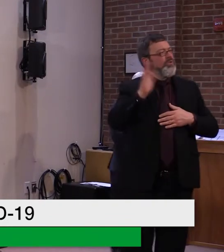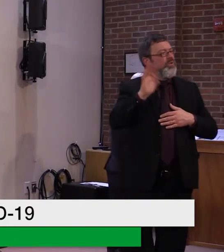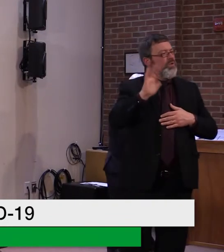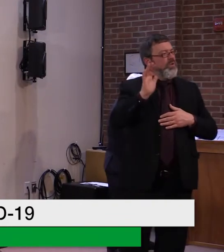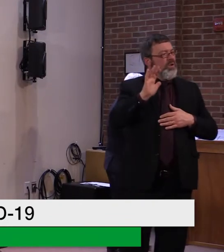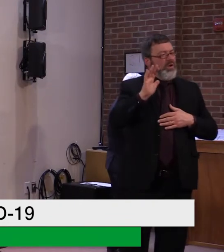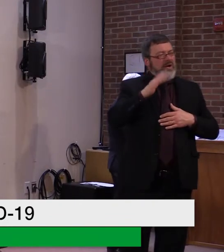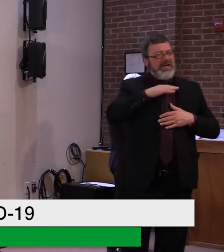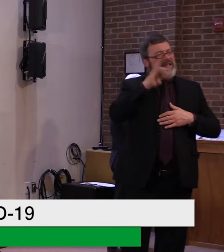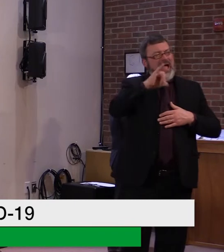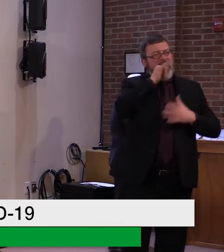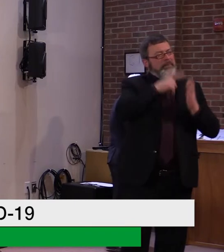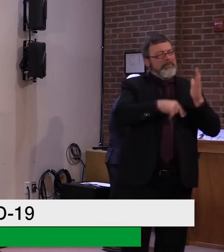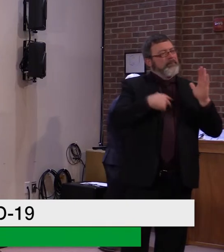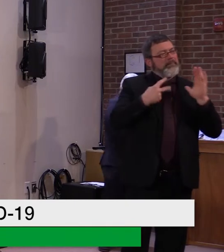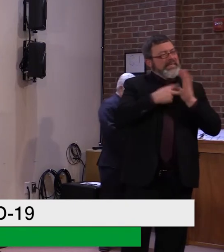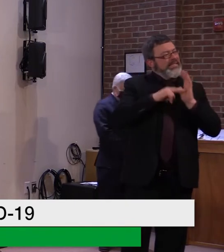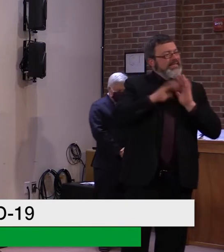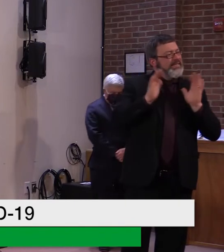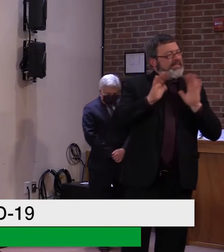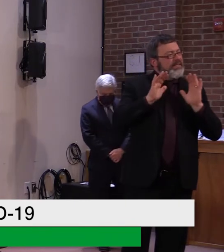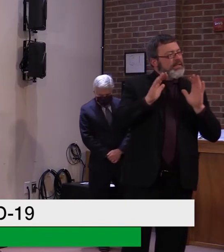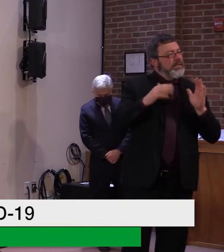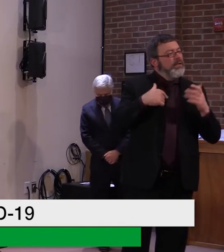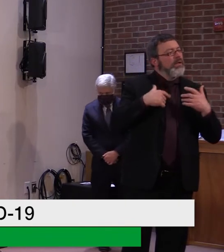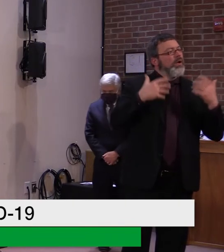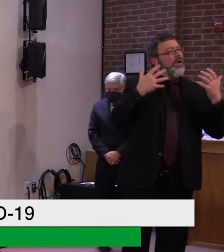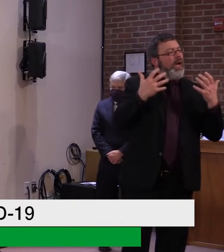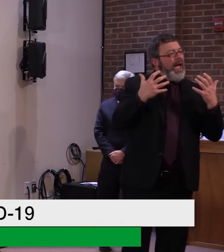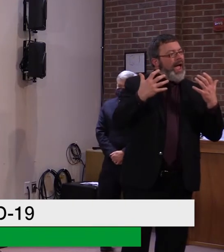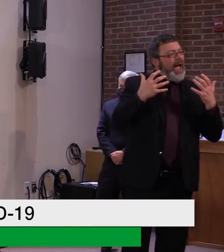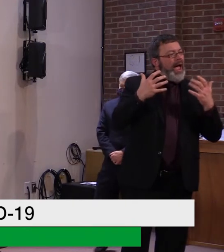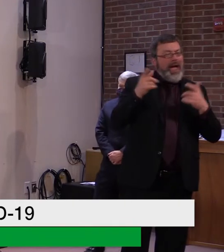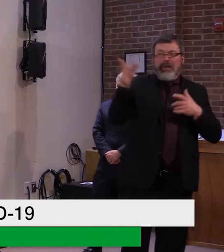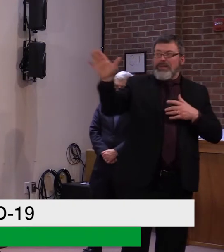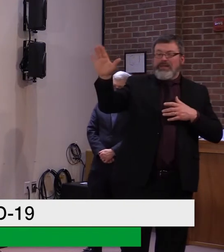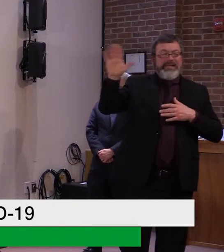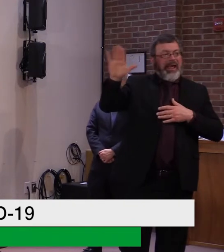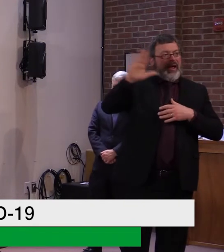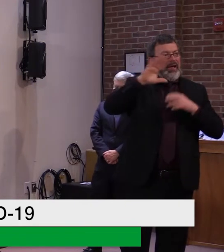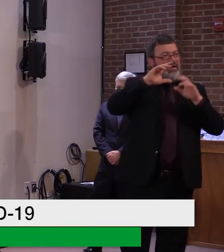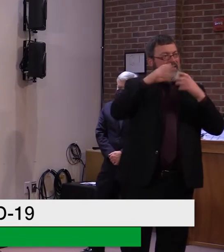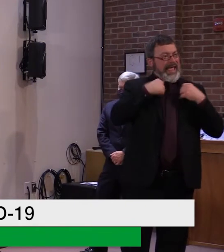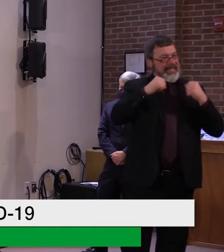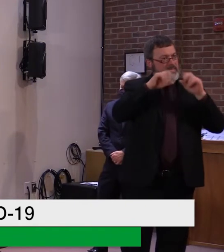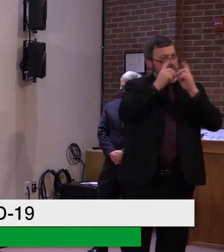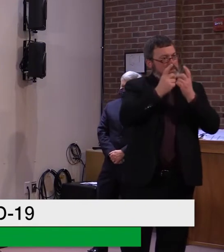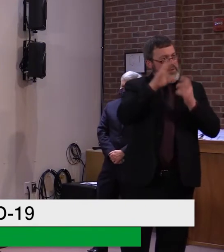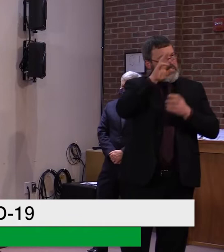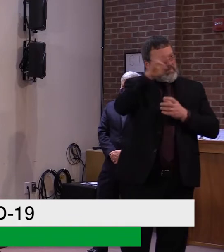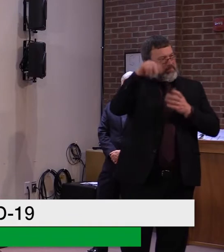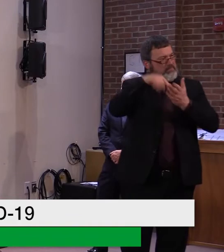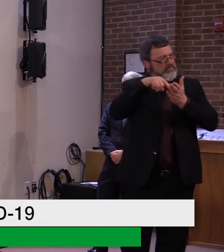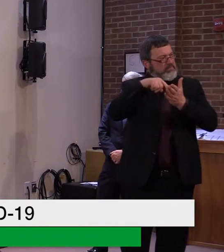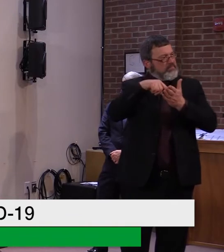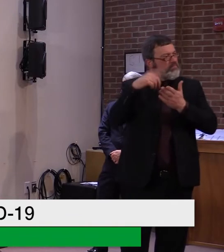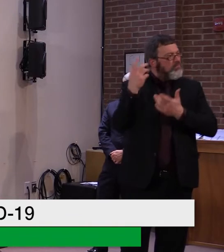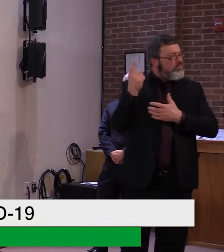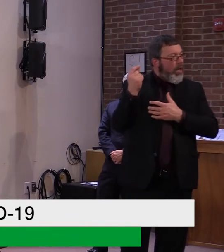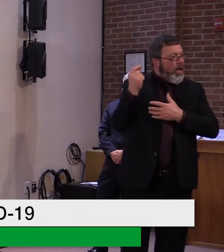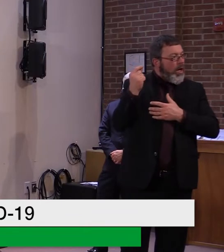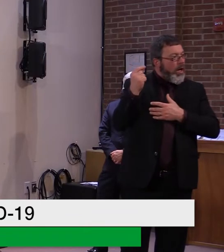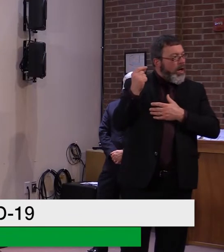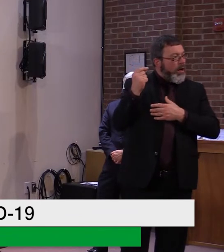of say the data portal on the health department website you know new jersey which has a similar potential death contributed to